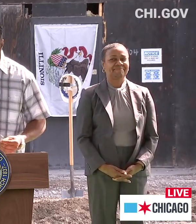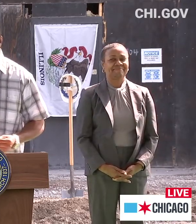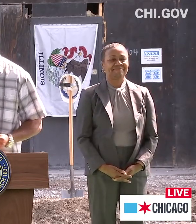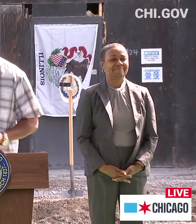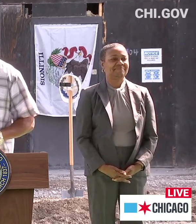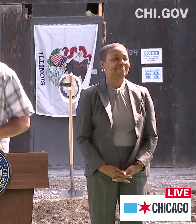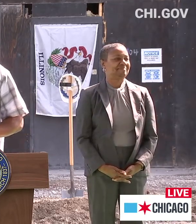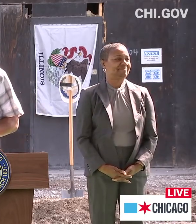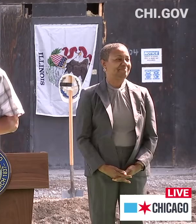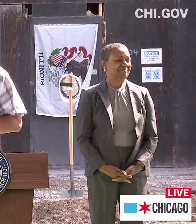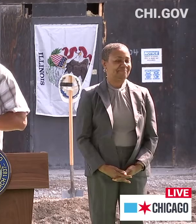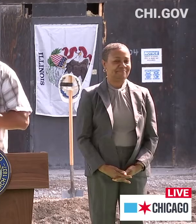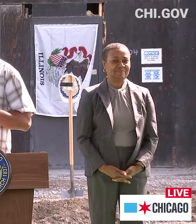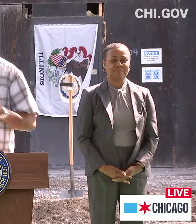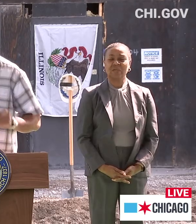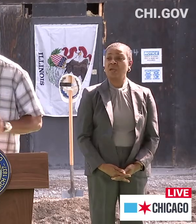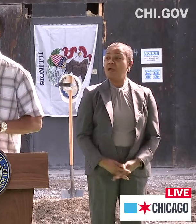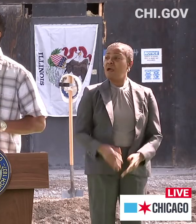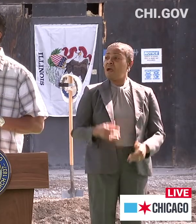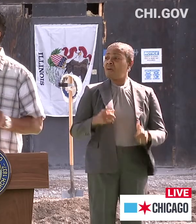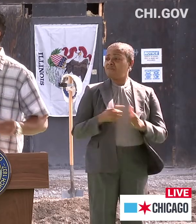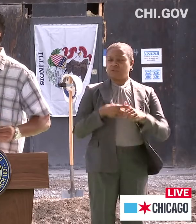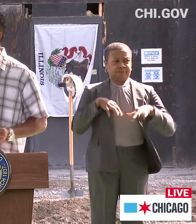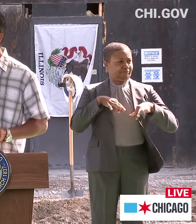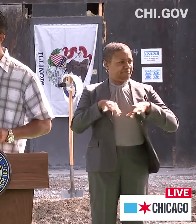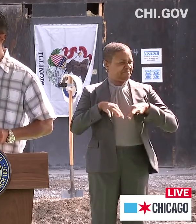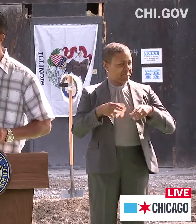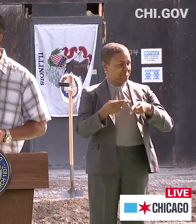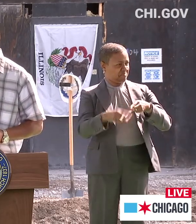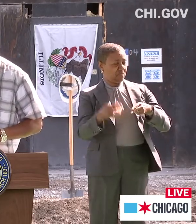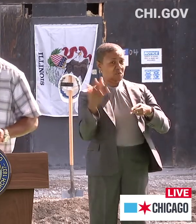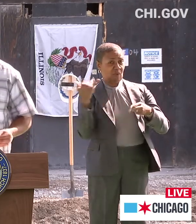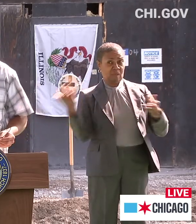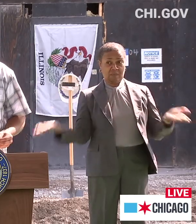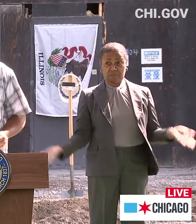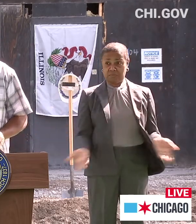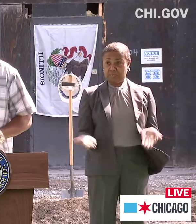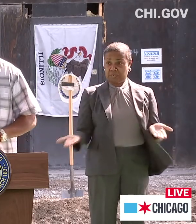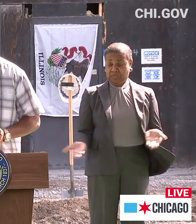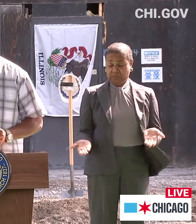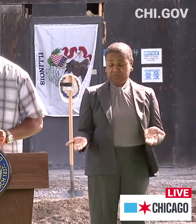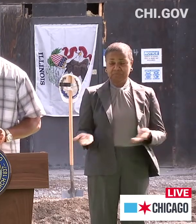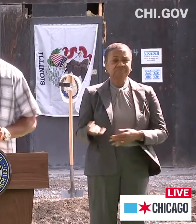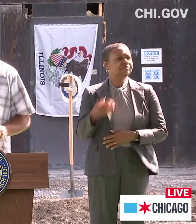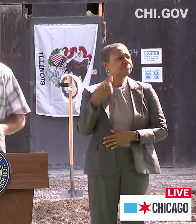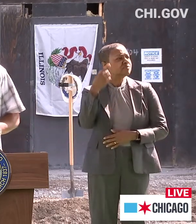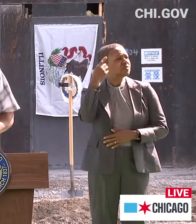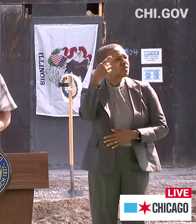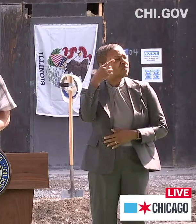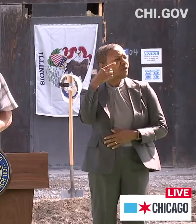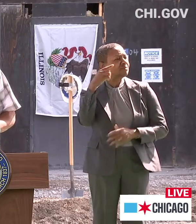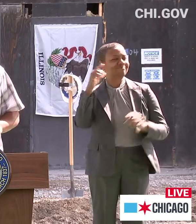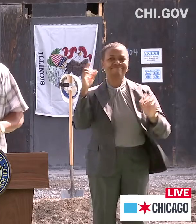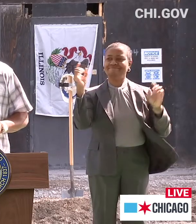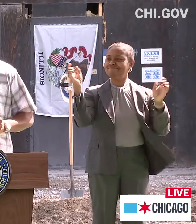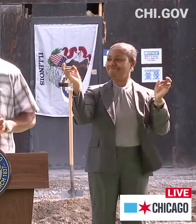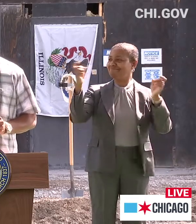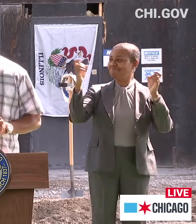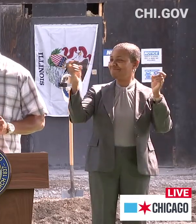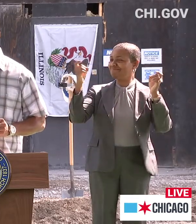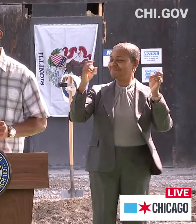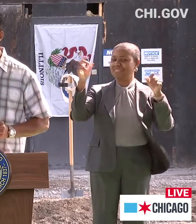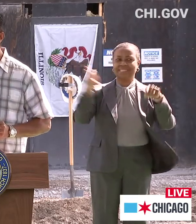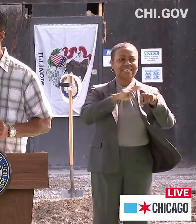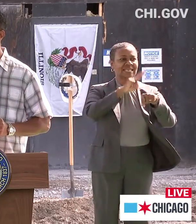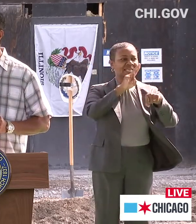First, let me just real quick explain to you all why we're here today. We're here today to celebrate our